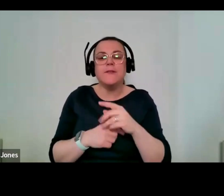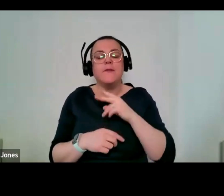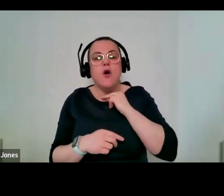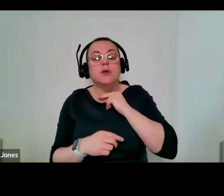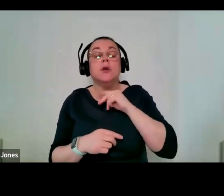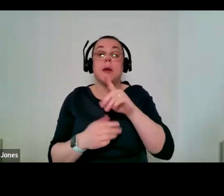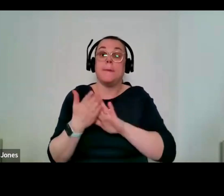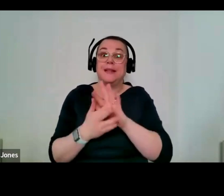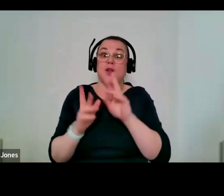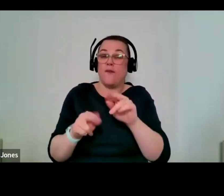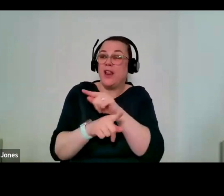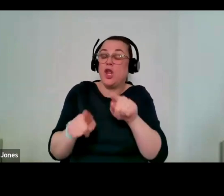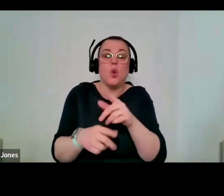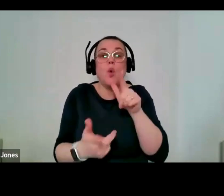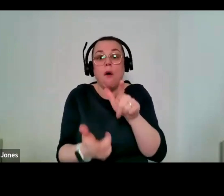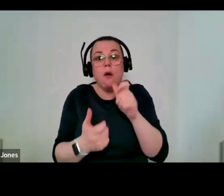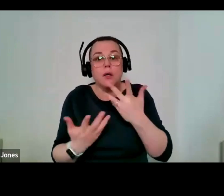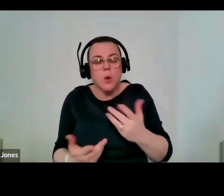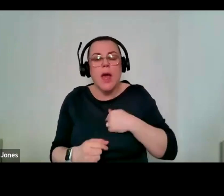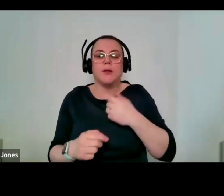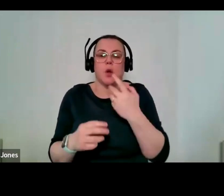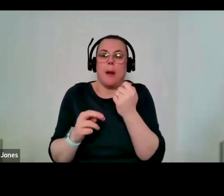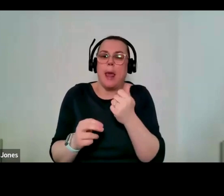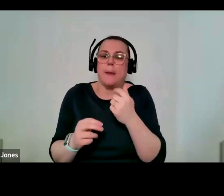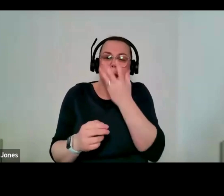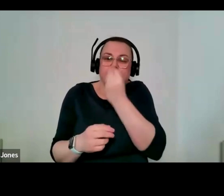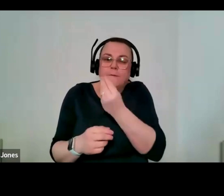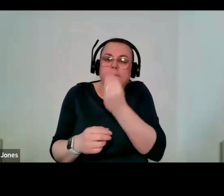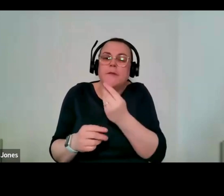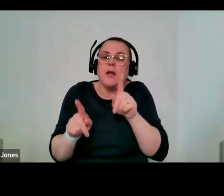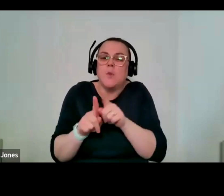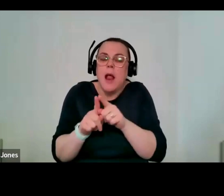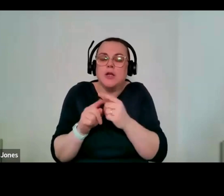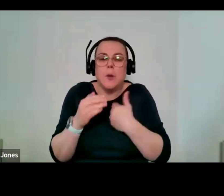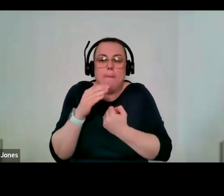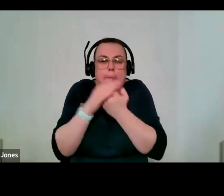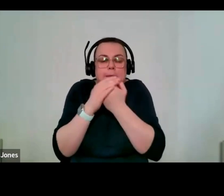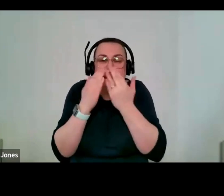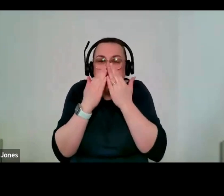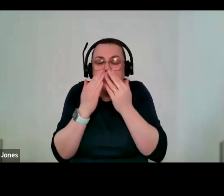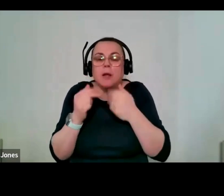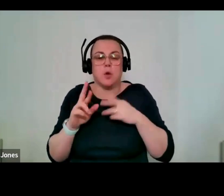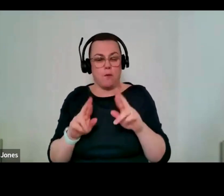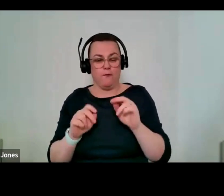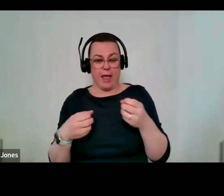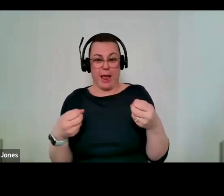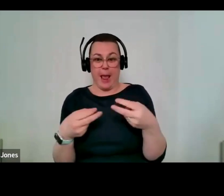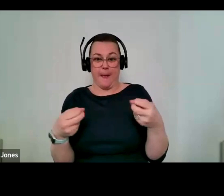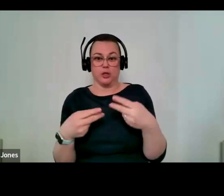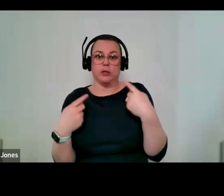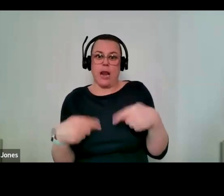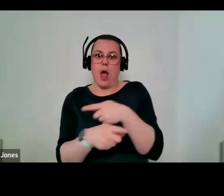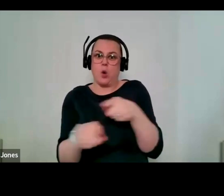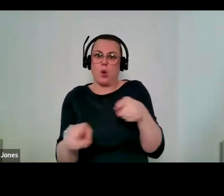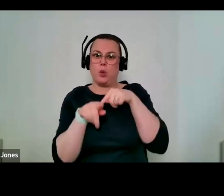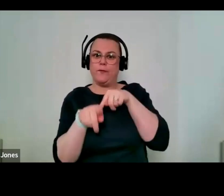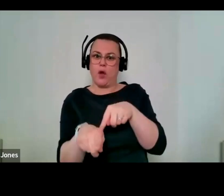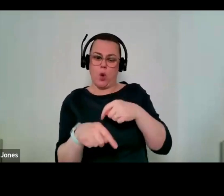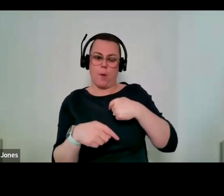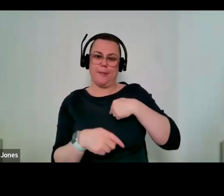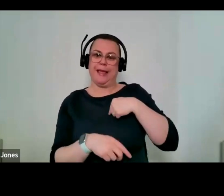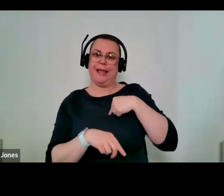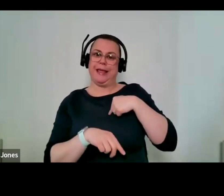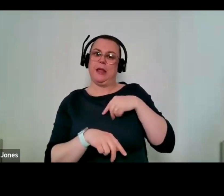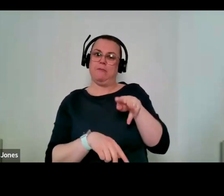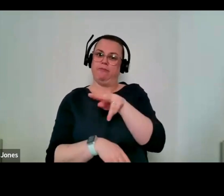bit of a cold, so I'm a little bit bunged up. So hopefully, the captions will enable you to follow what I'm